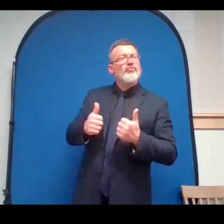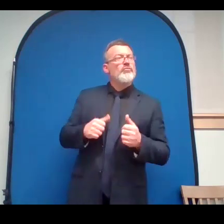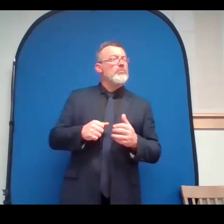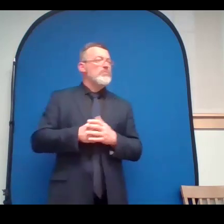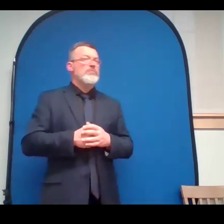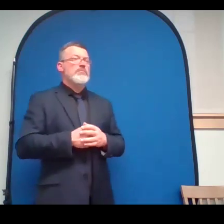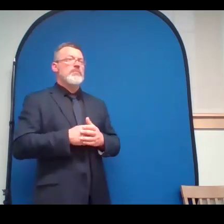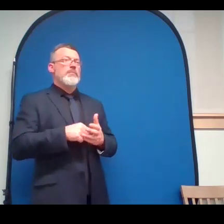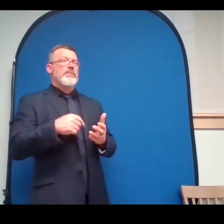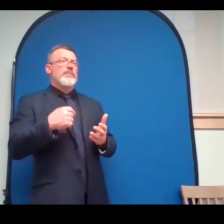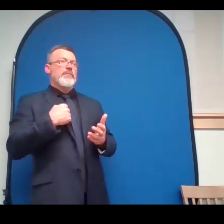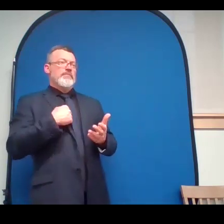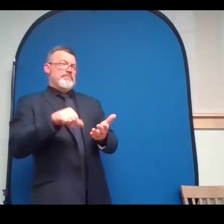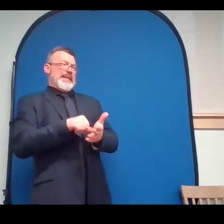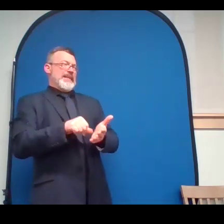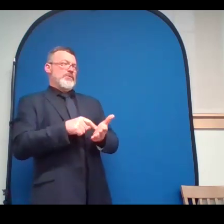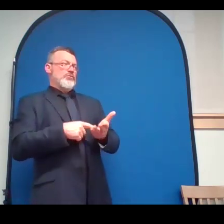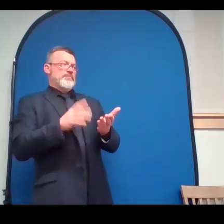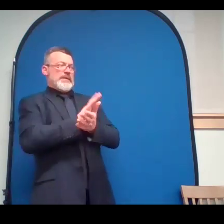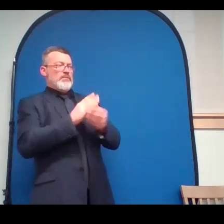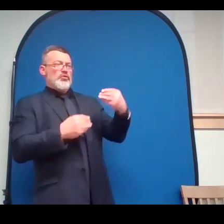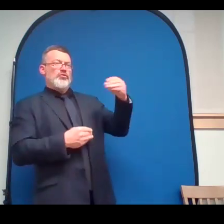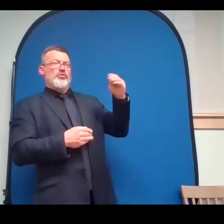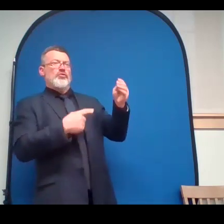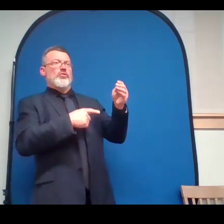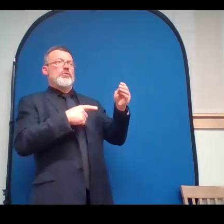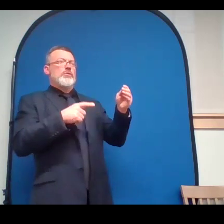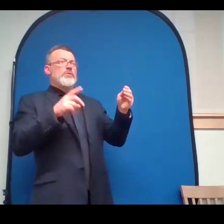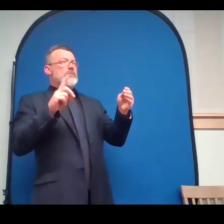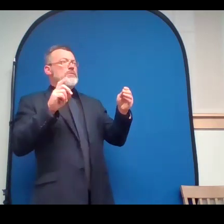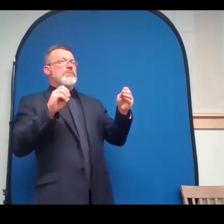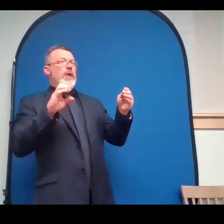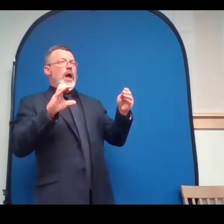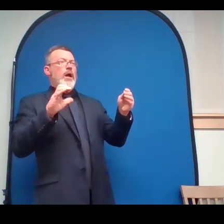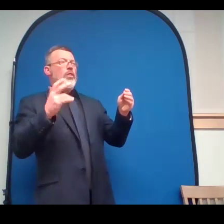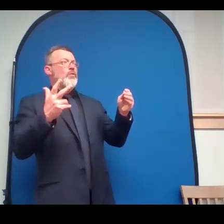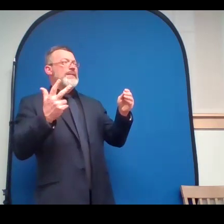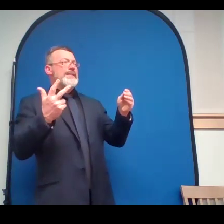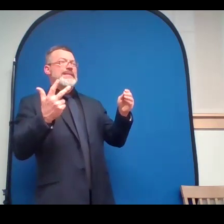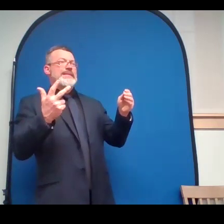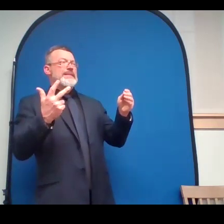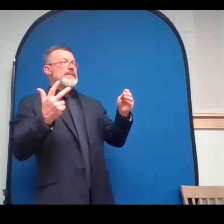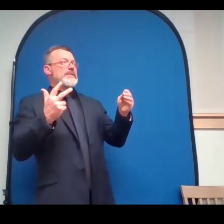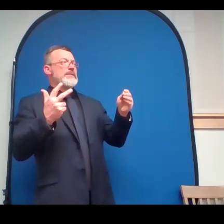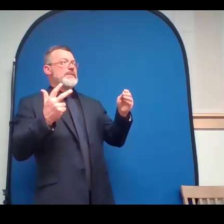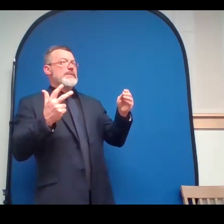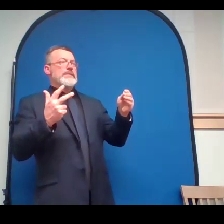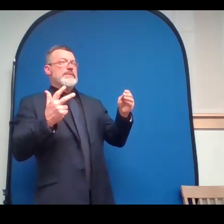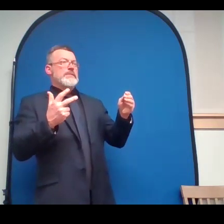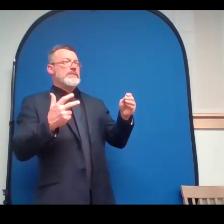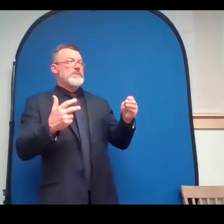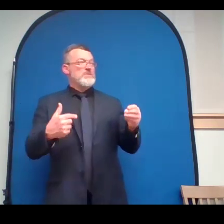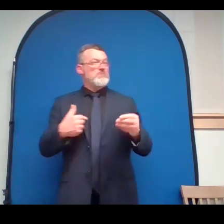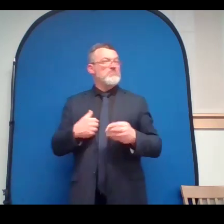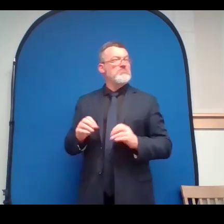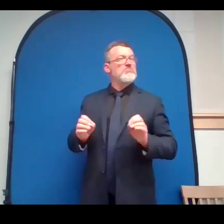it. Do you have document 3 up there? No, okay. Look at exhibit